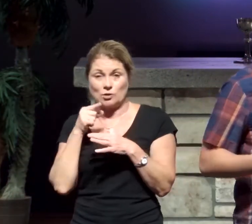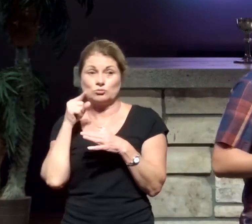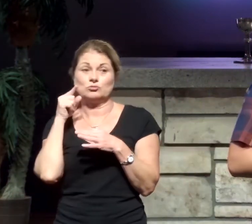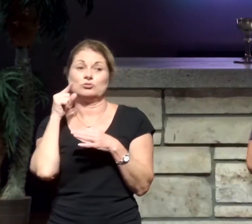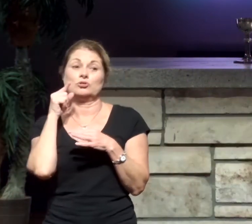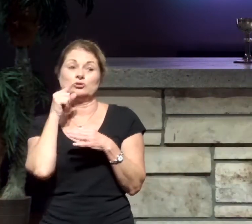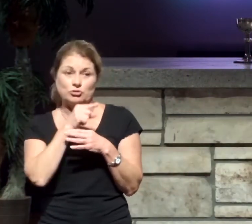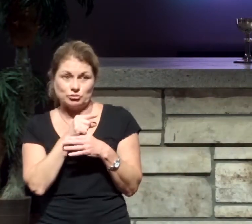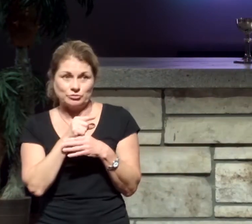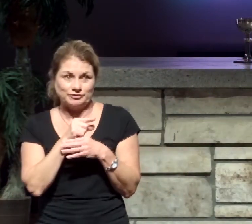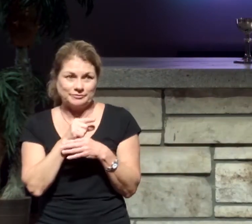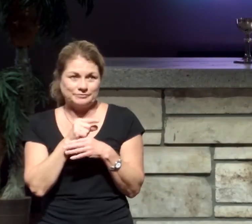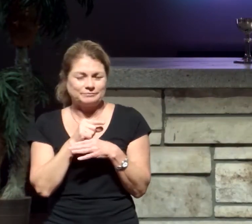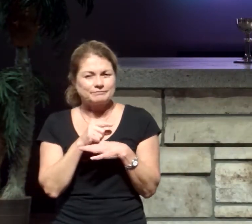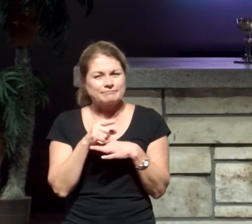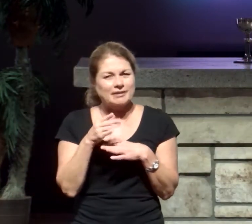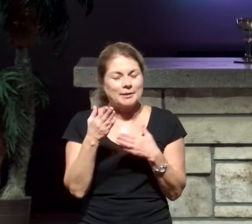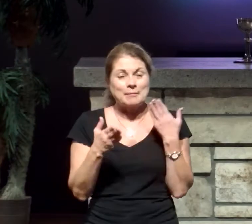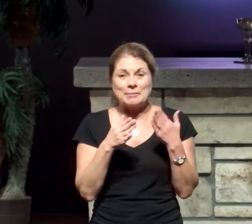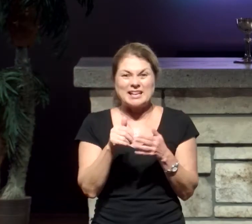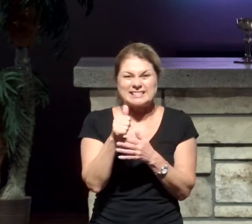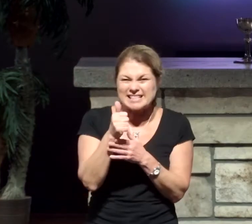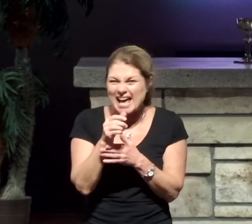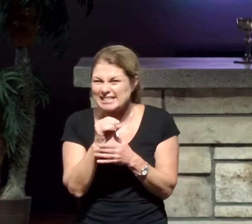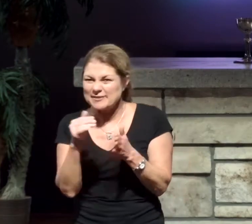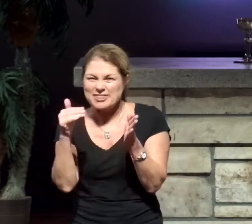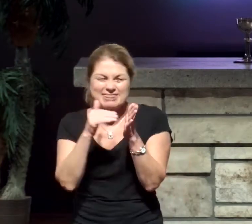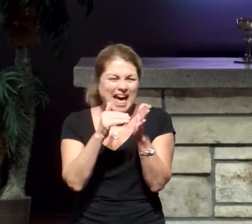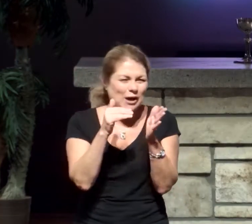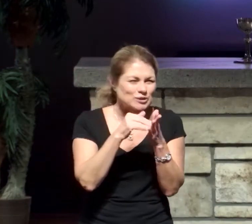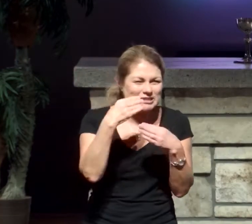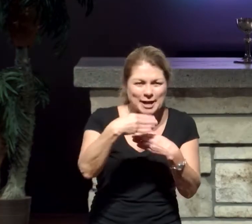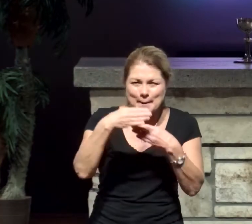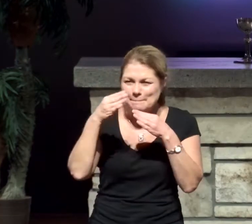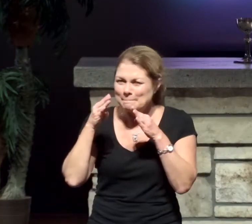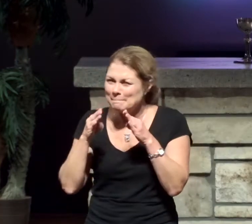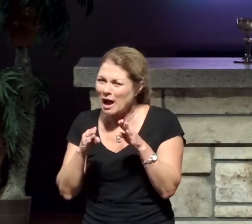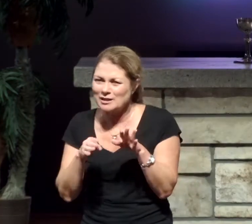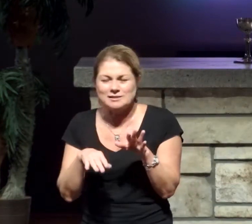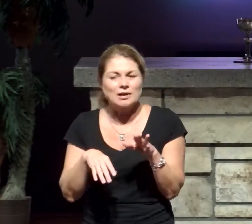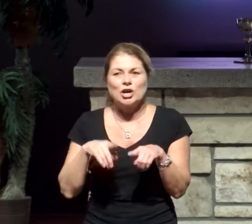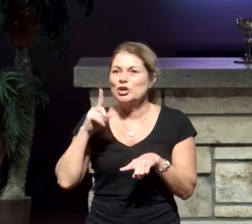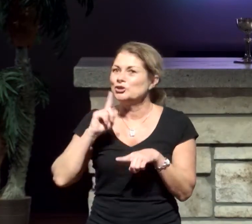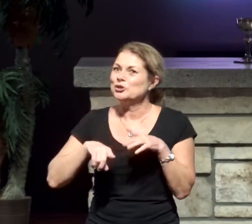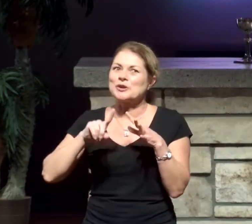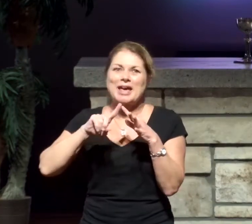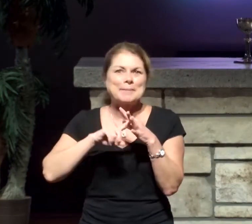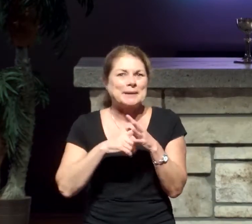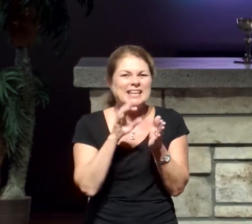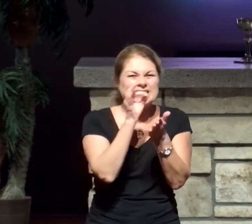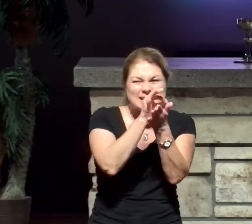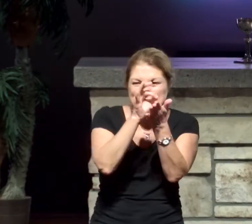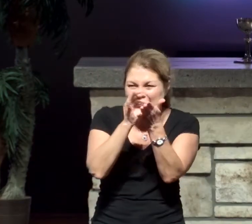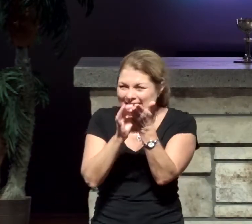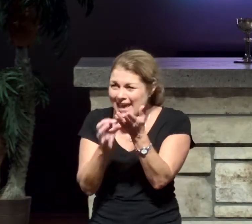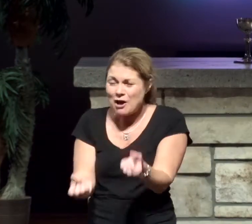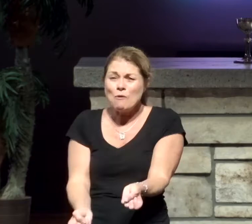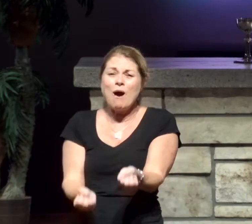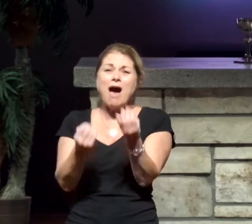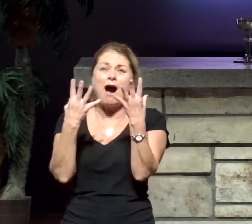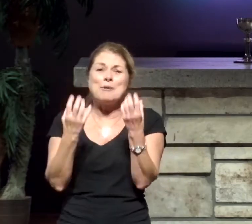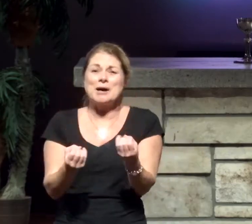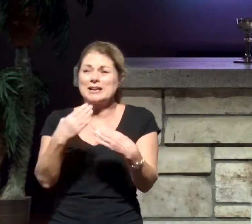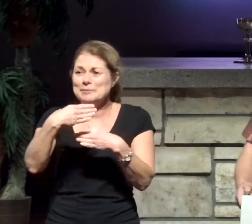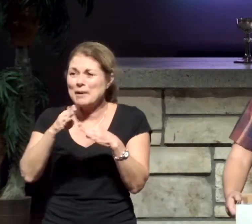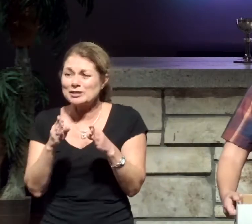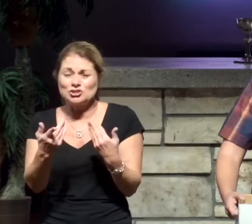I'll bet you he's got tens of thousands of boxes. In fact, you won't even begin to able to count how many boxes that